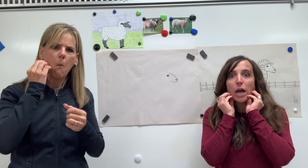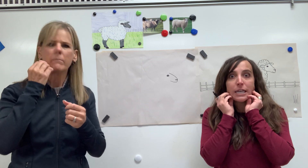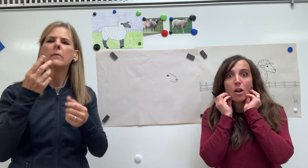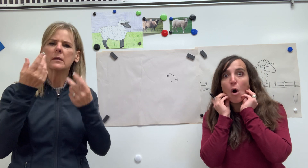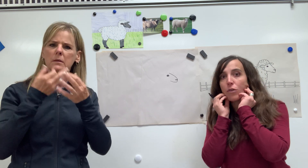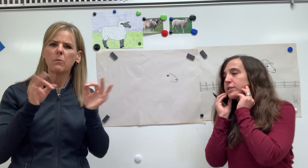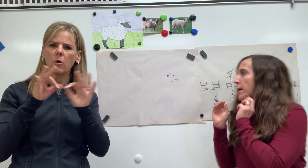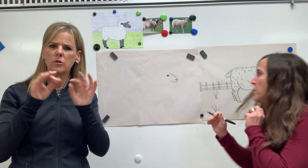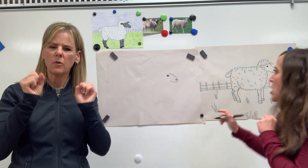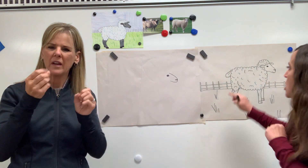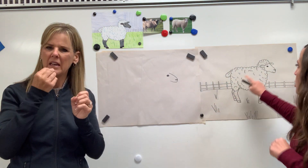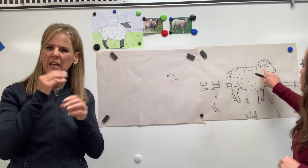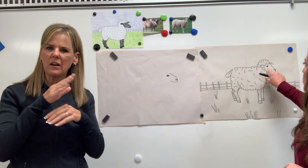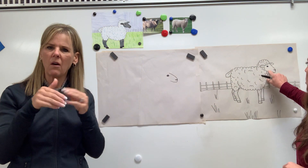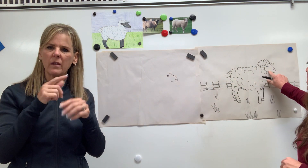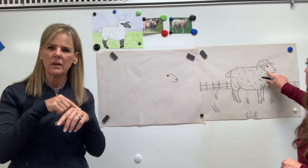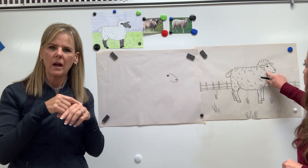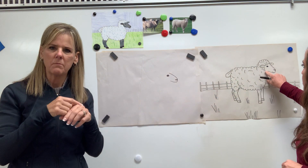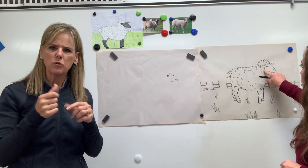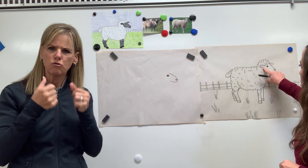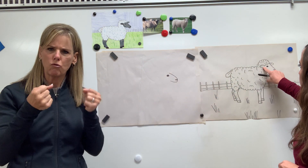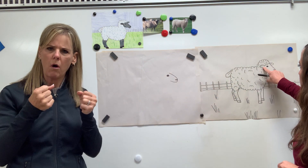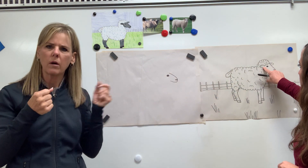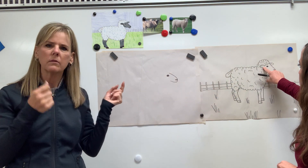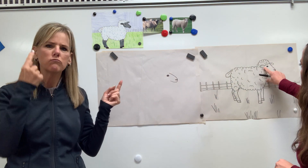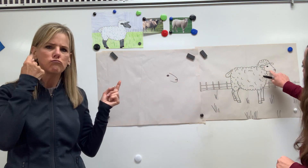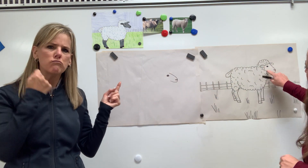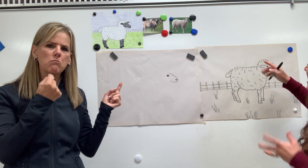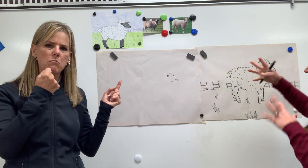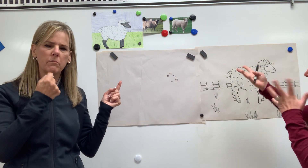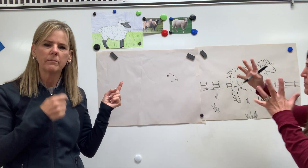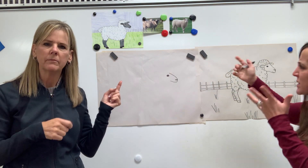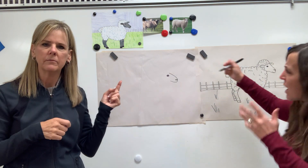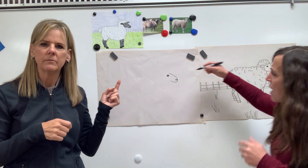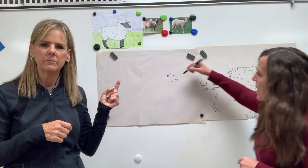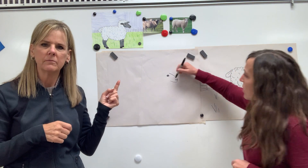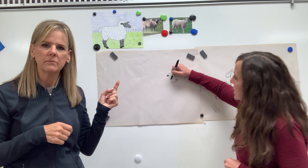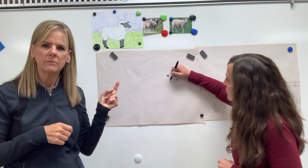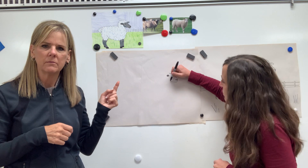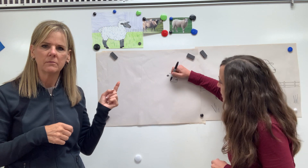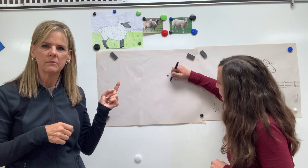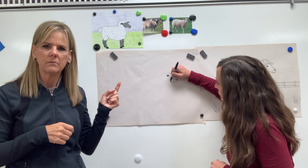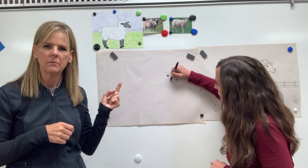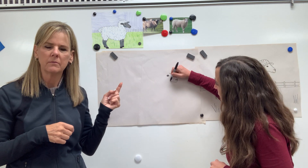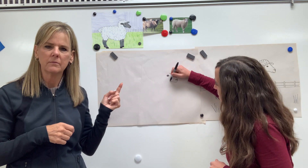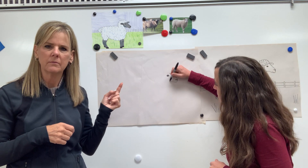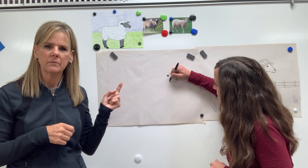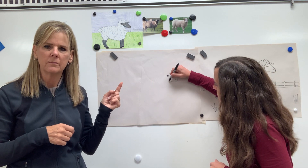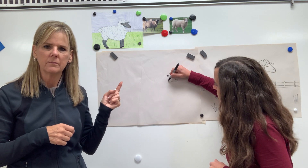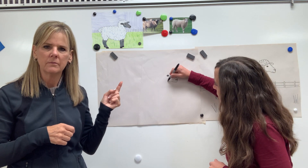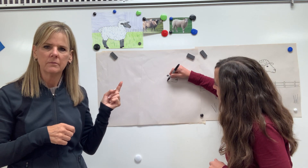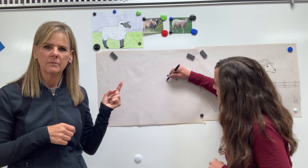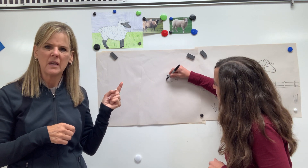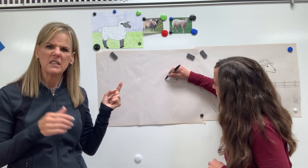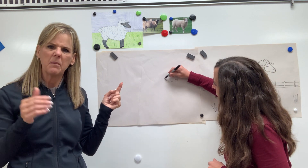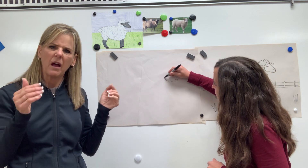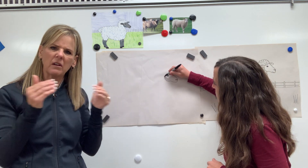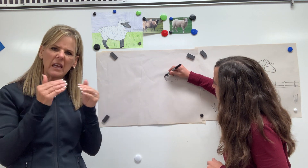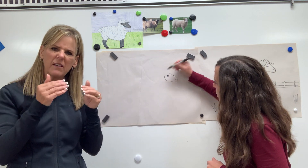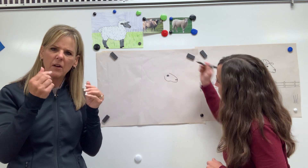eat all the time. So we're gonna make this curve that comes up, and look, it stops about even with the eye. Doesn't have to be